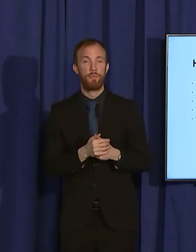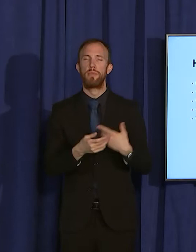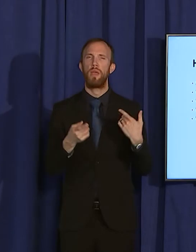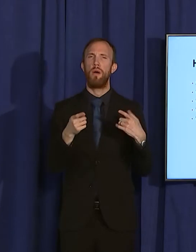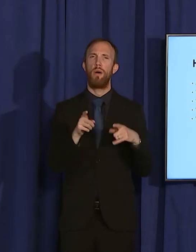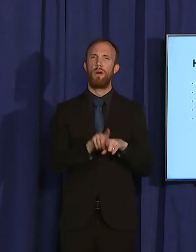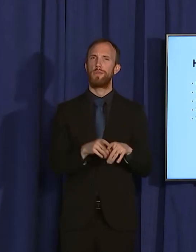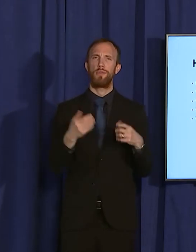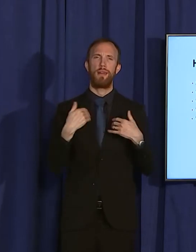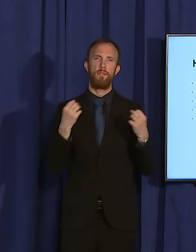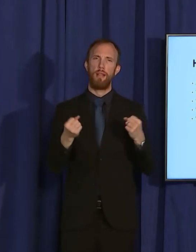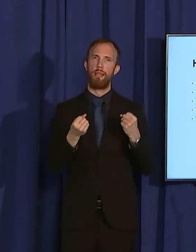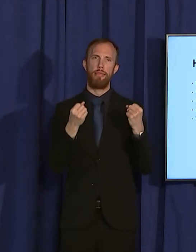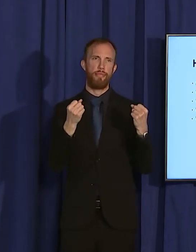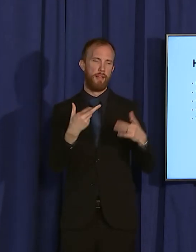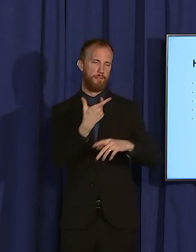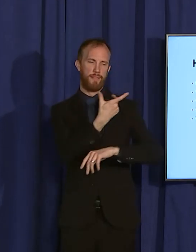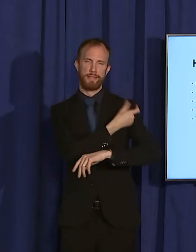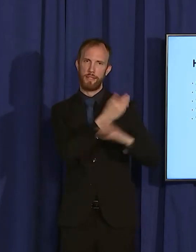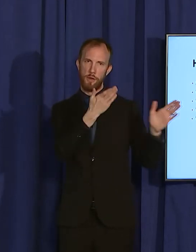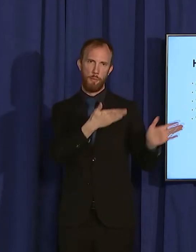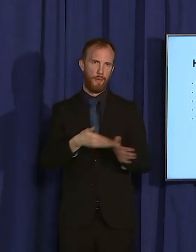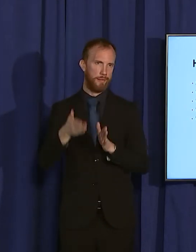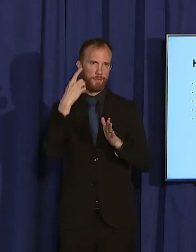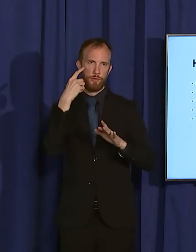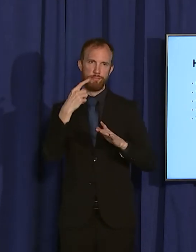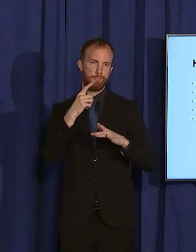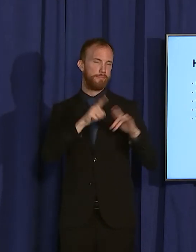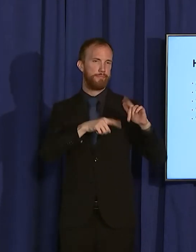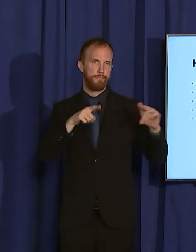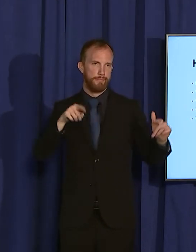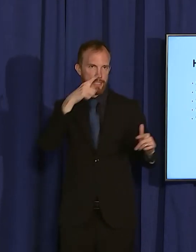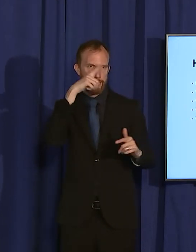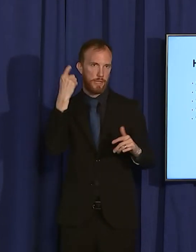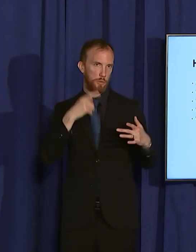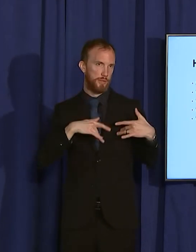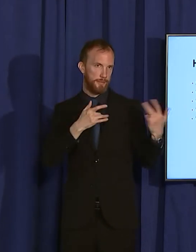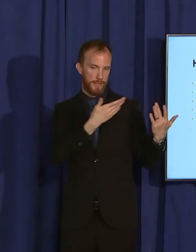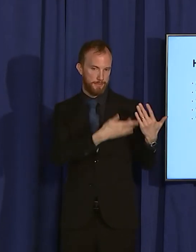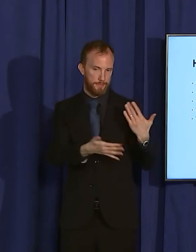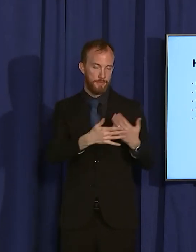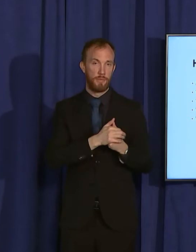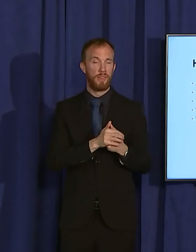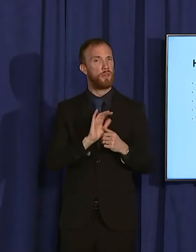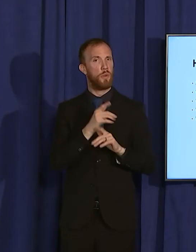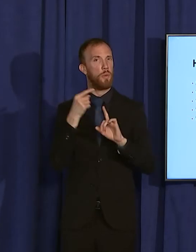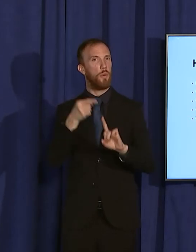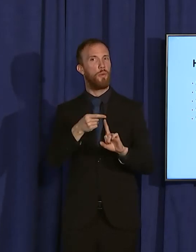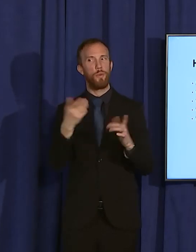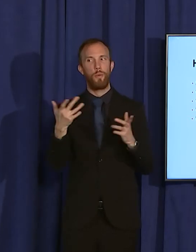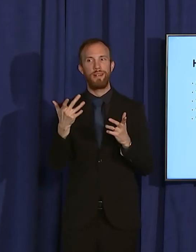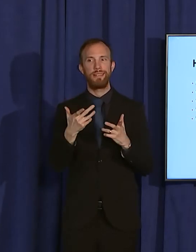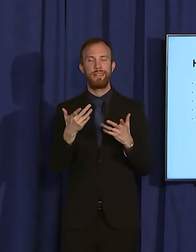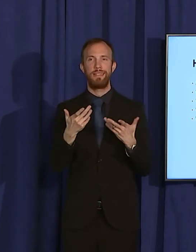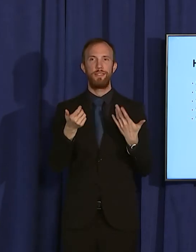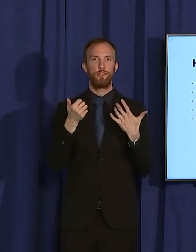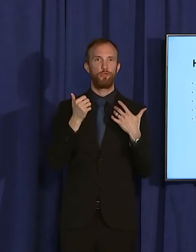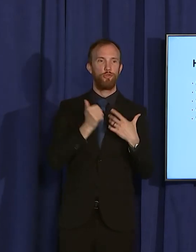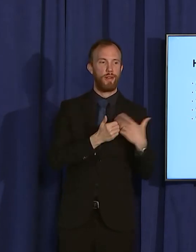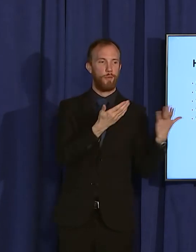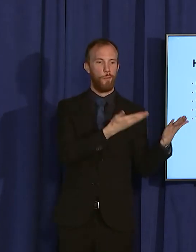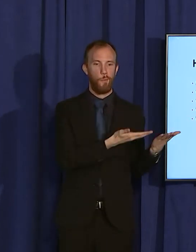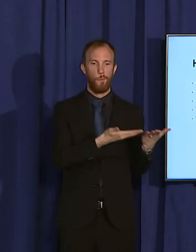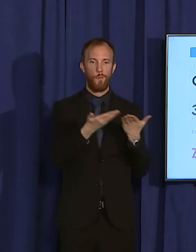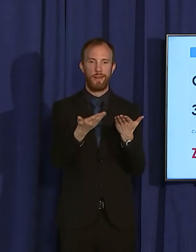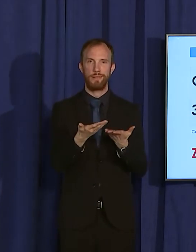lot of vaccination planning for summer events. So our goal is to work to bring vaccine to people, build that confidence, and build